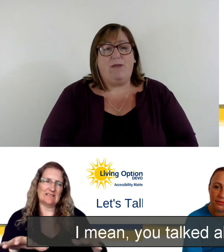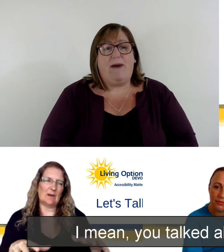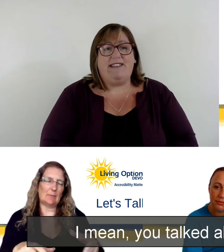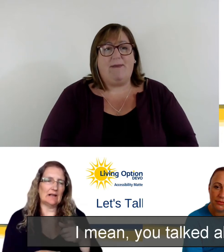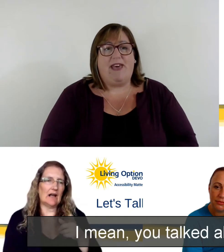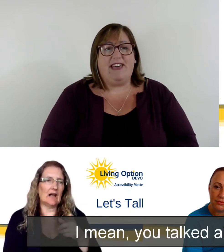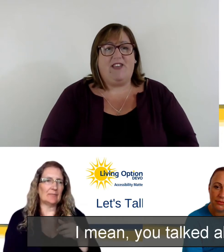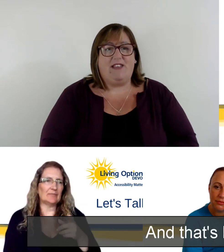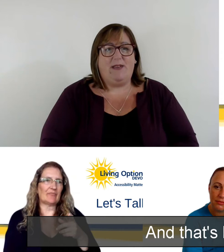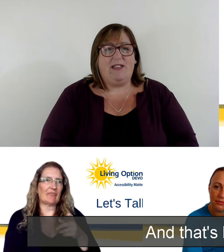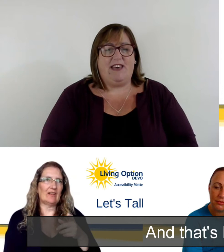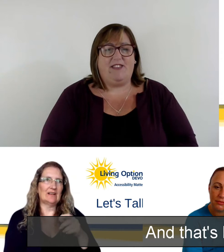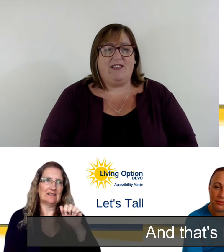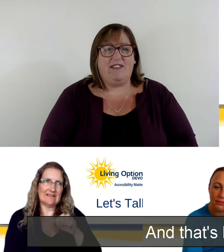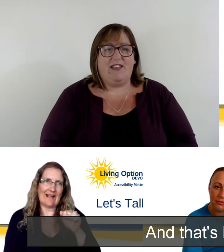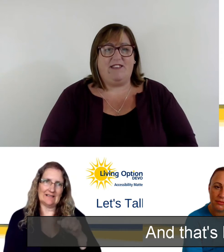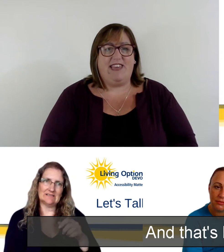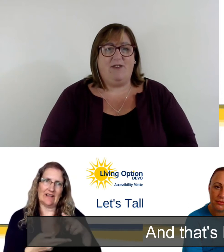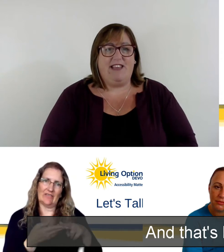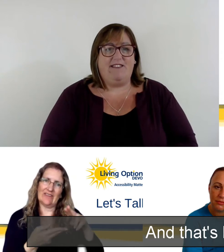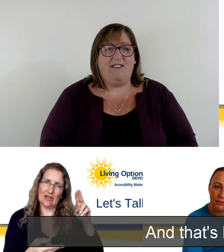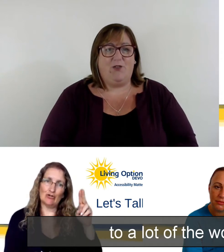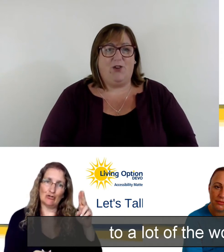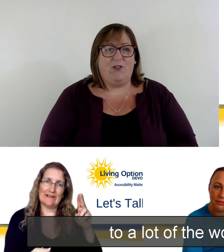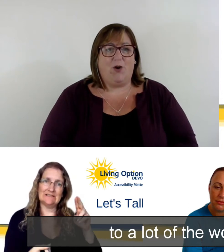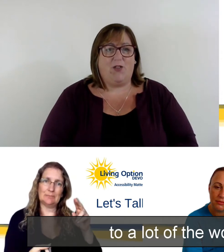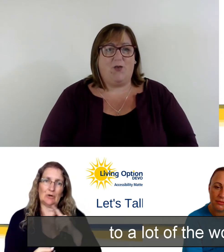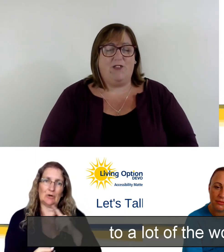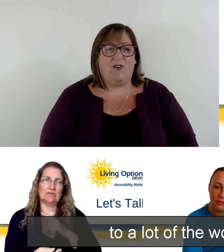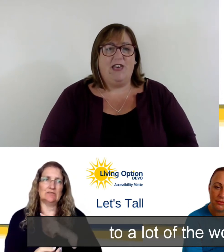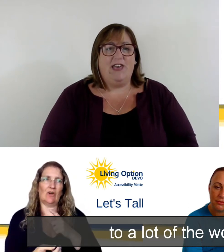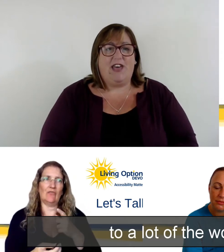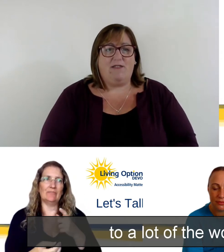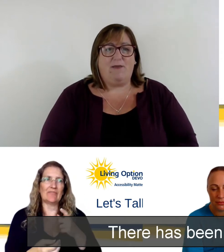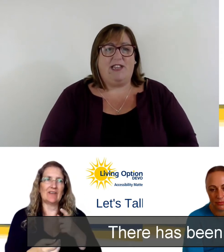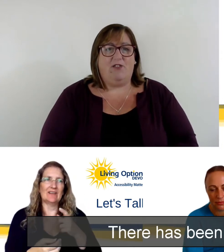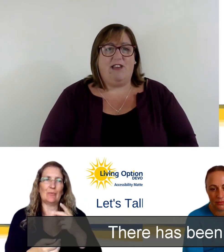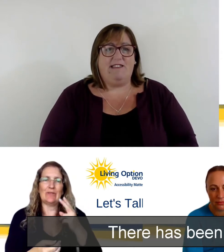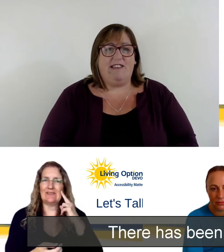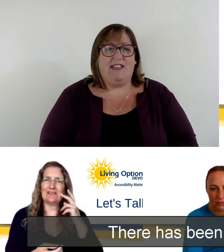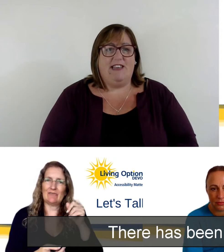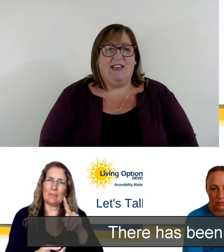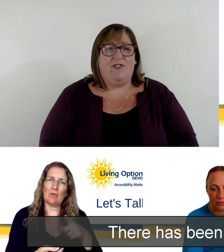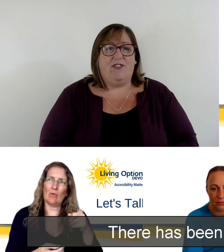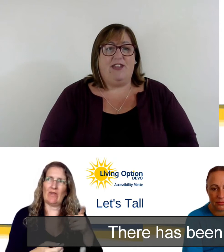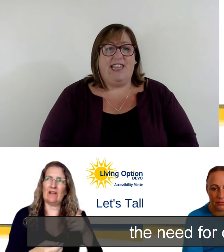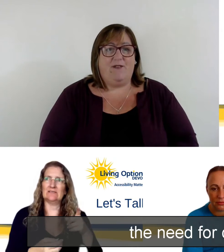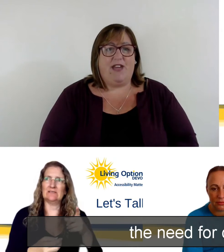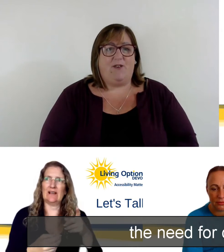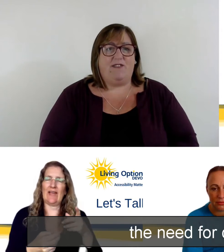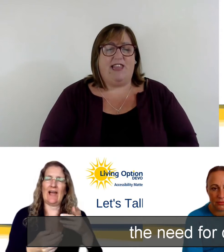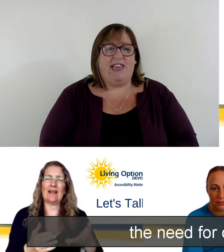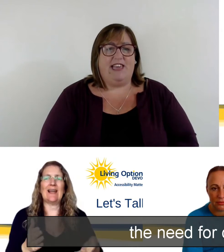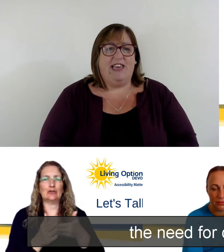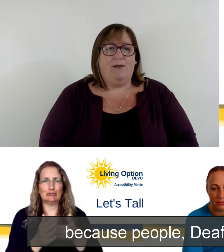you talked about the pandemic, and that's been, that's key really to a lot of the work that we do. There has been an increase in the need